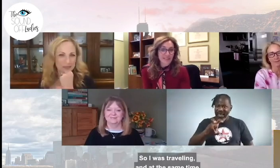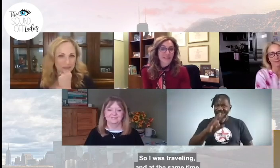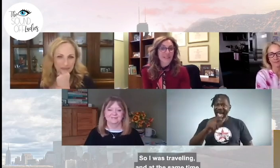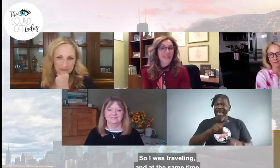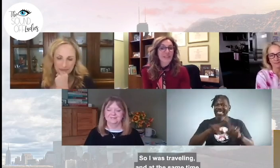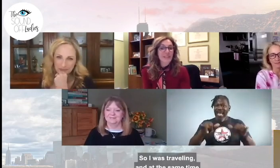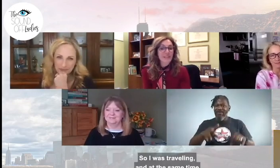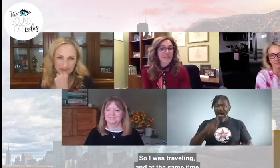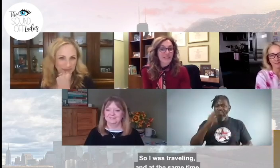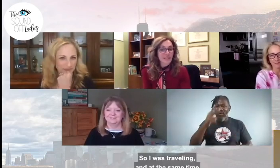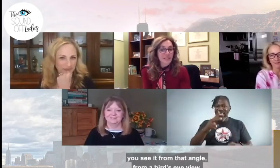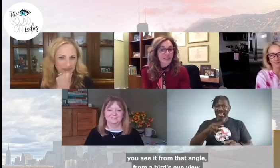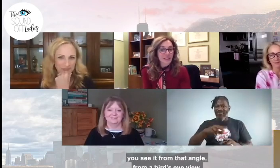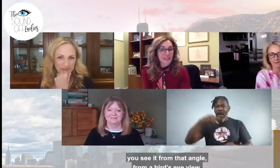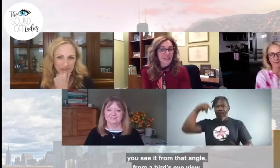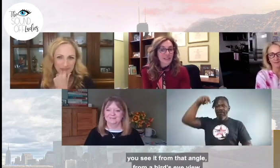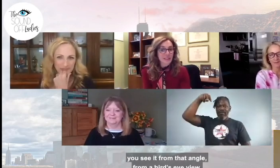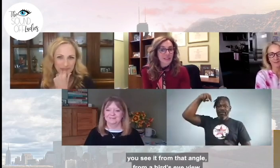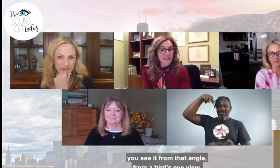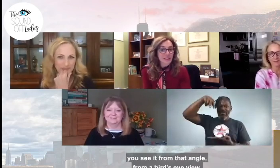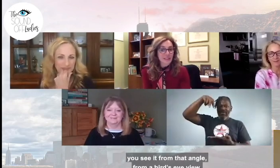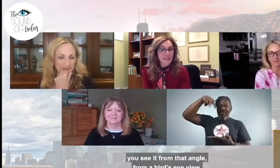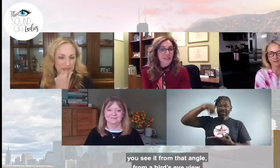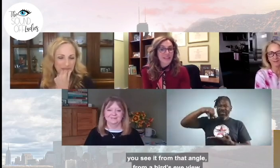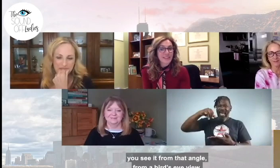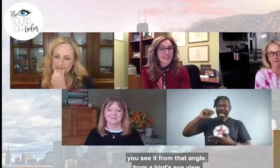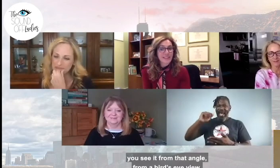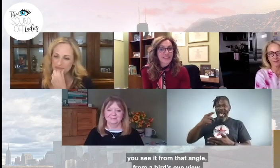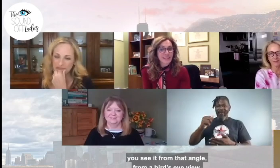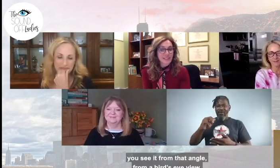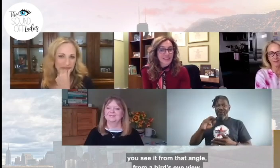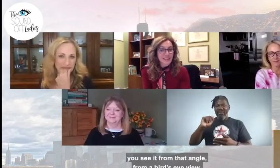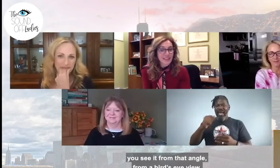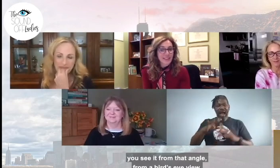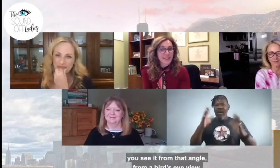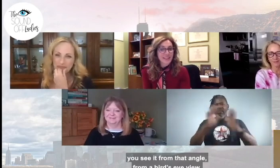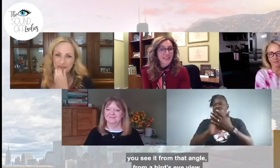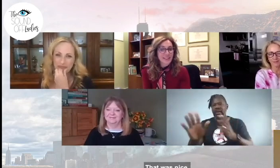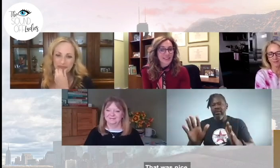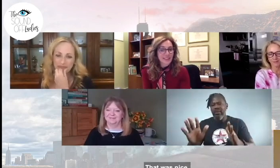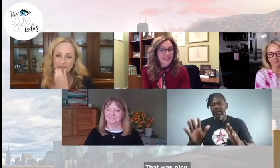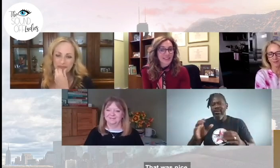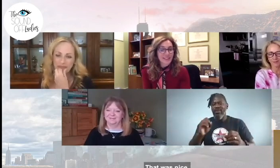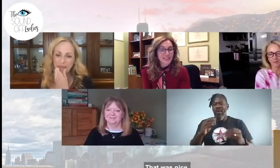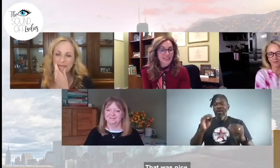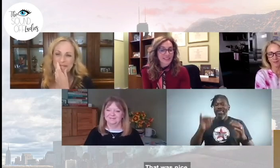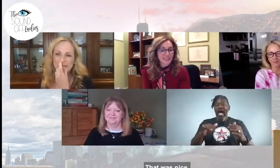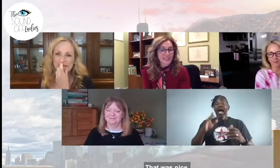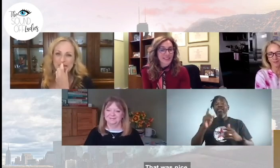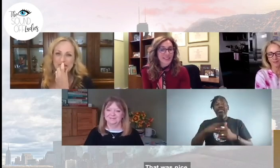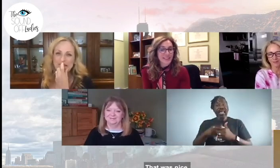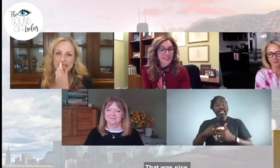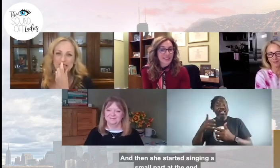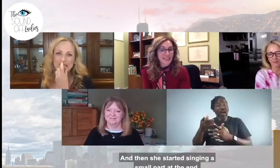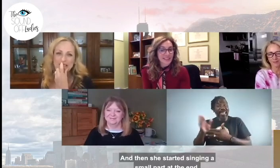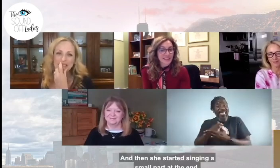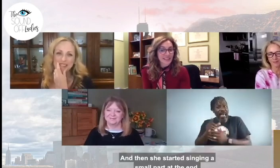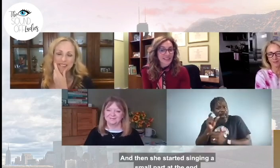So I was traveling at the same time. You can see it from an angle, from a bird's eye view. So that was nice. And